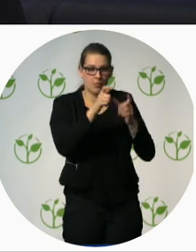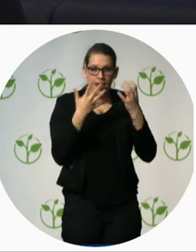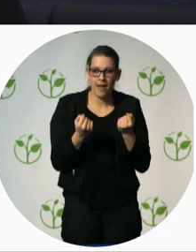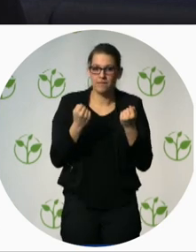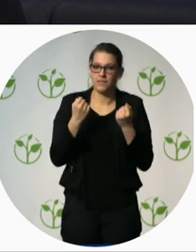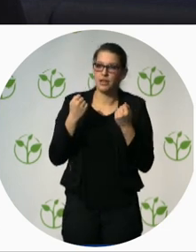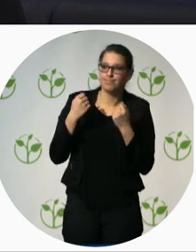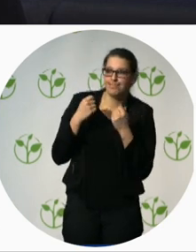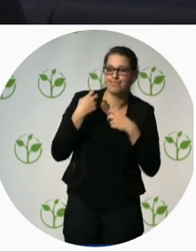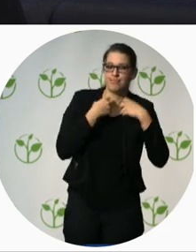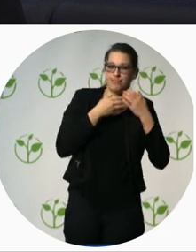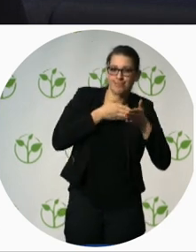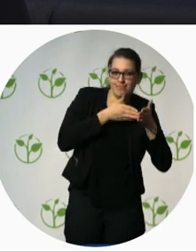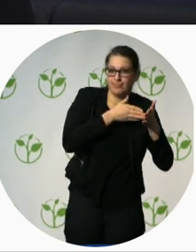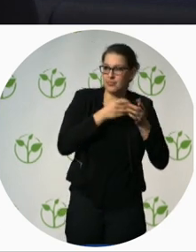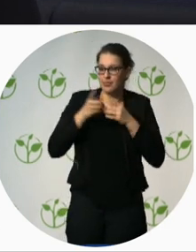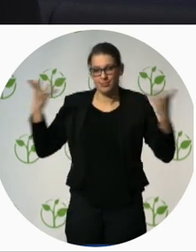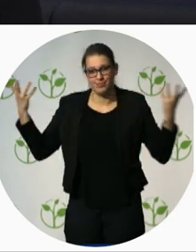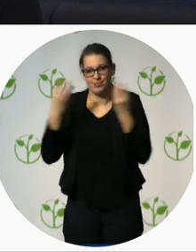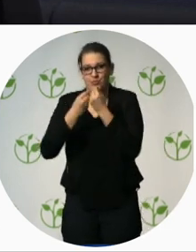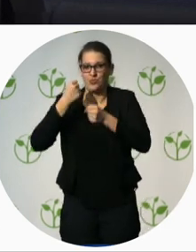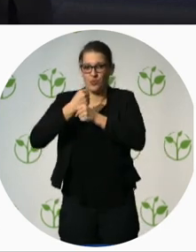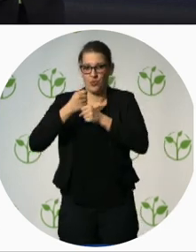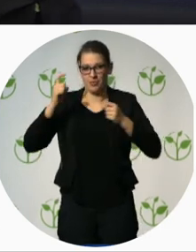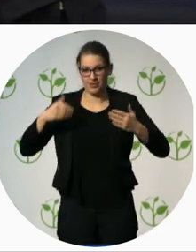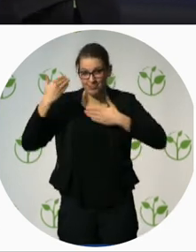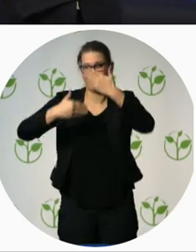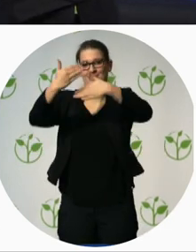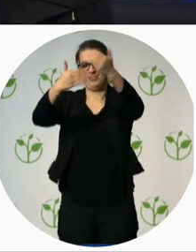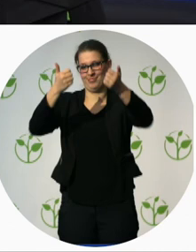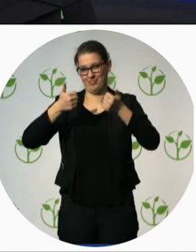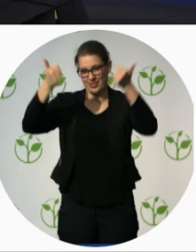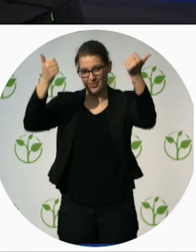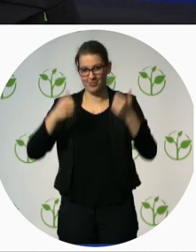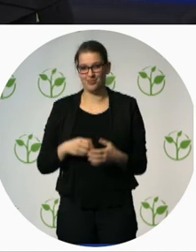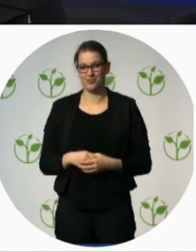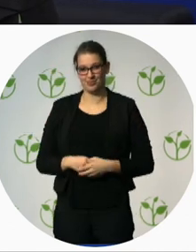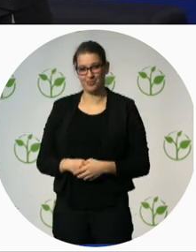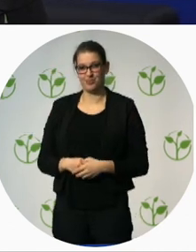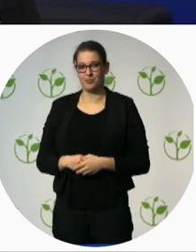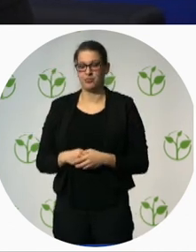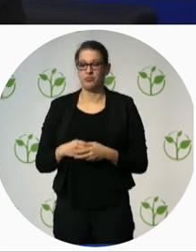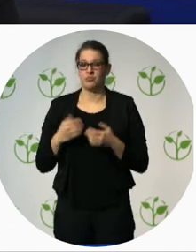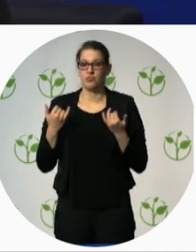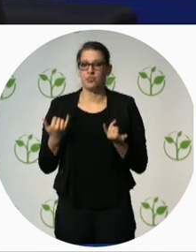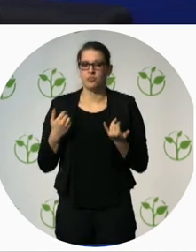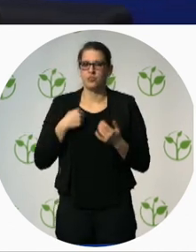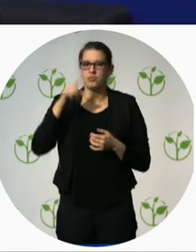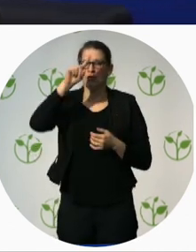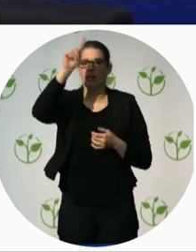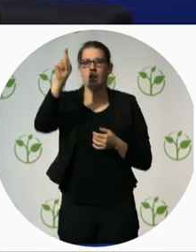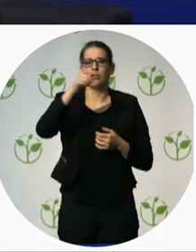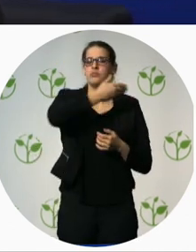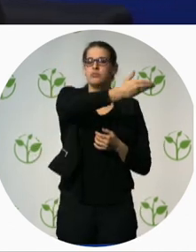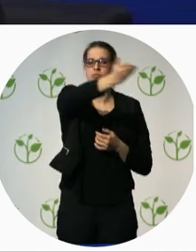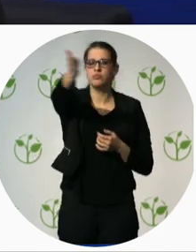want to ask you all, because now we have a very busy day, it's a long day today. So reminding